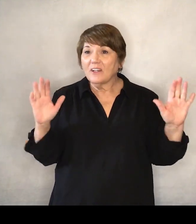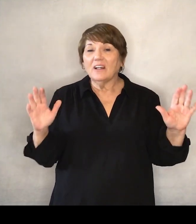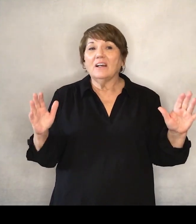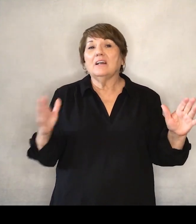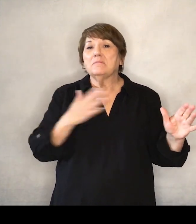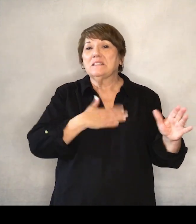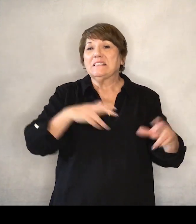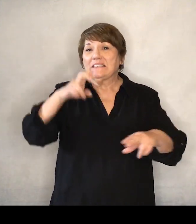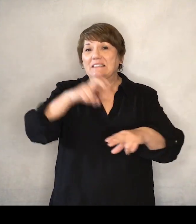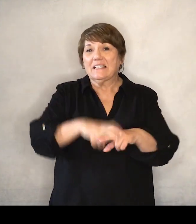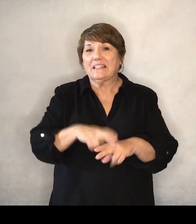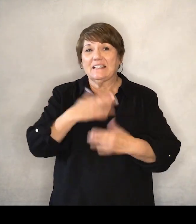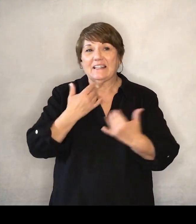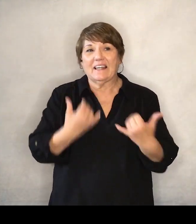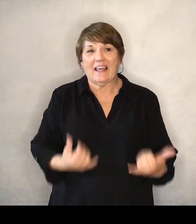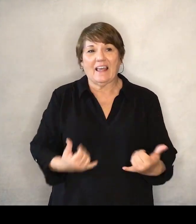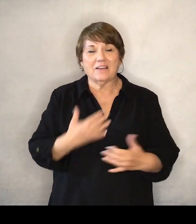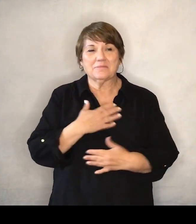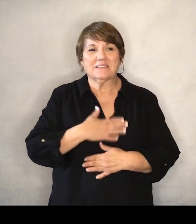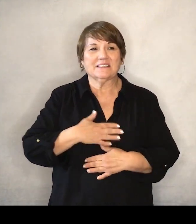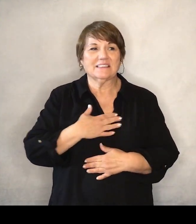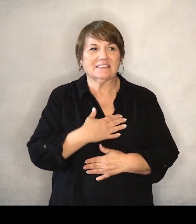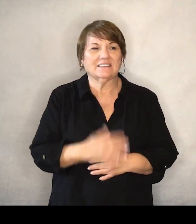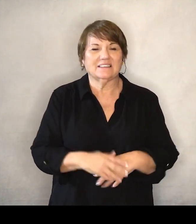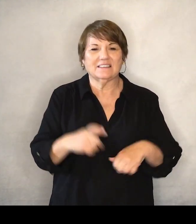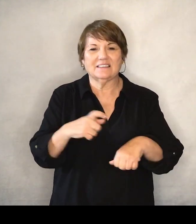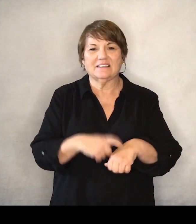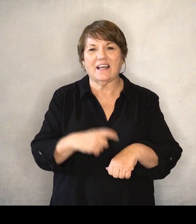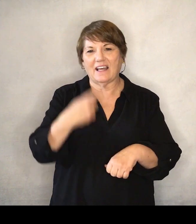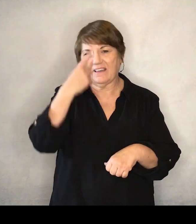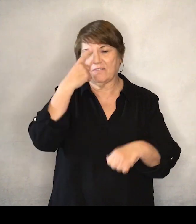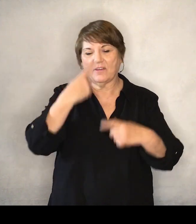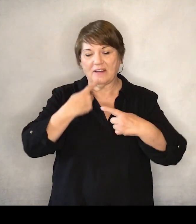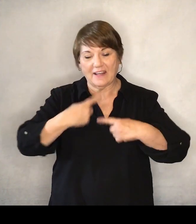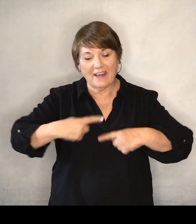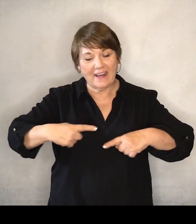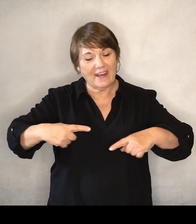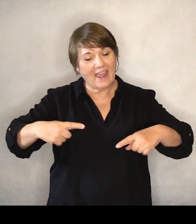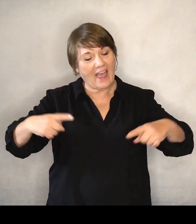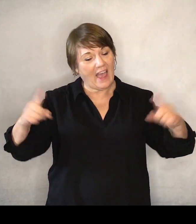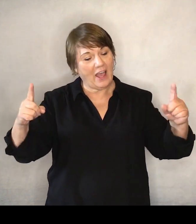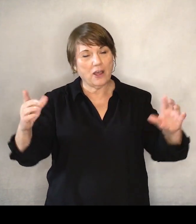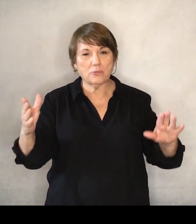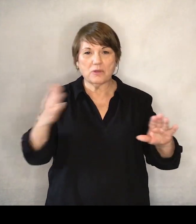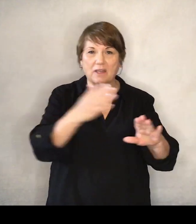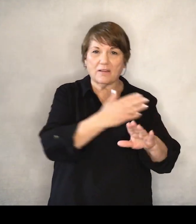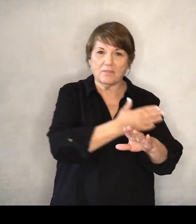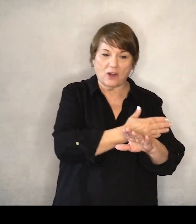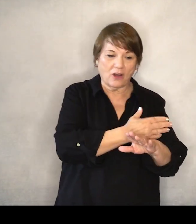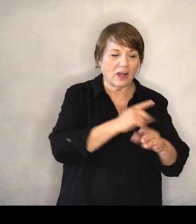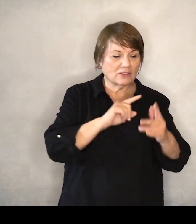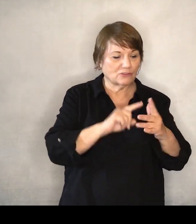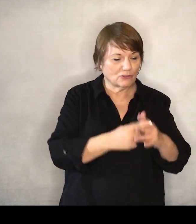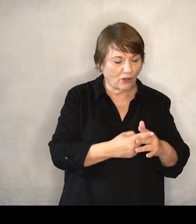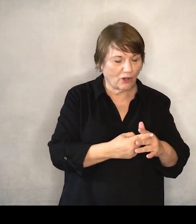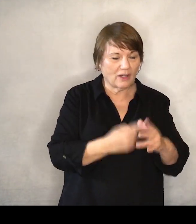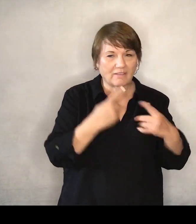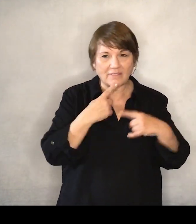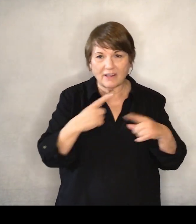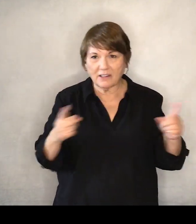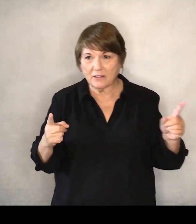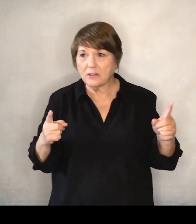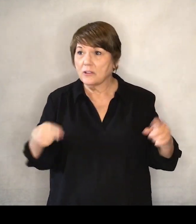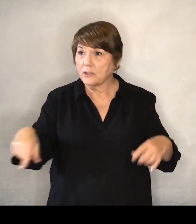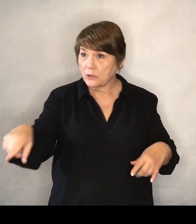Have a seat. It's time for announcements. Before I get to those, if you're